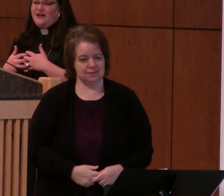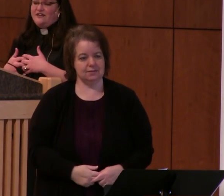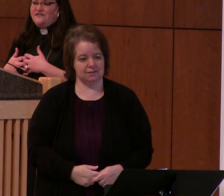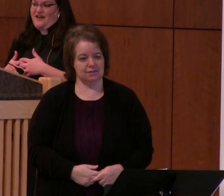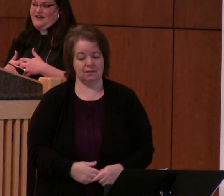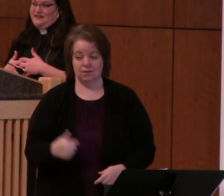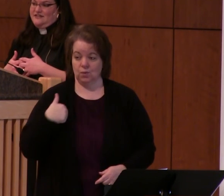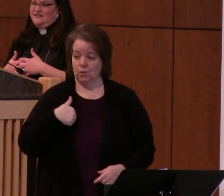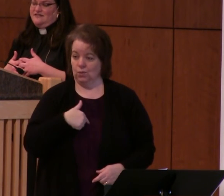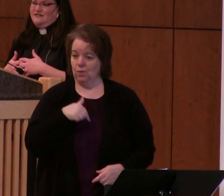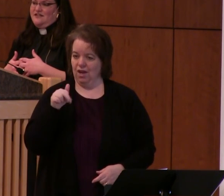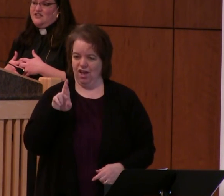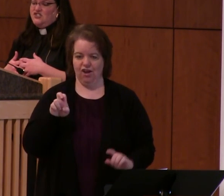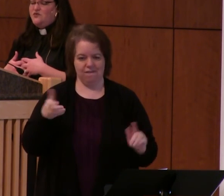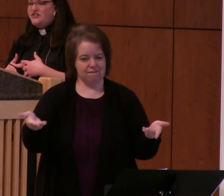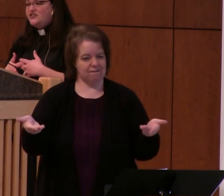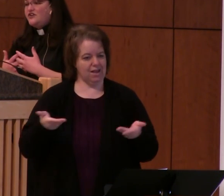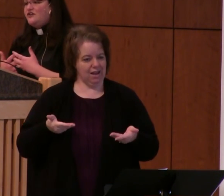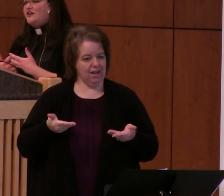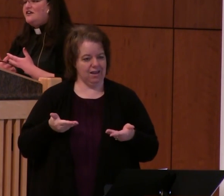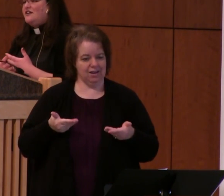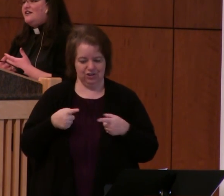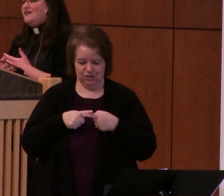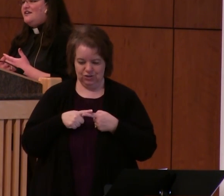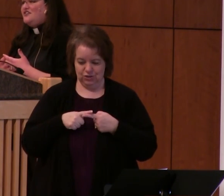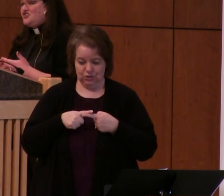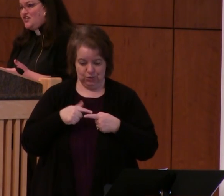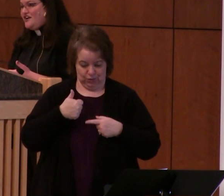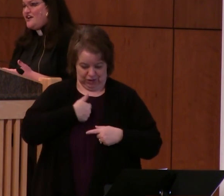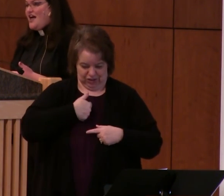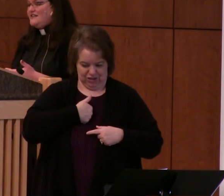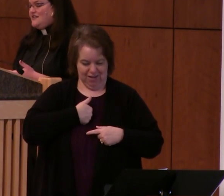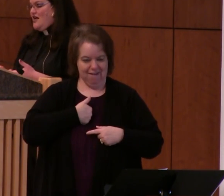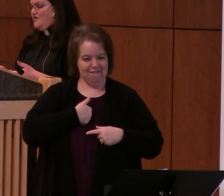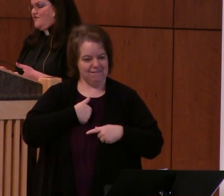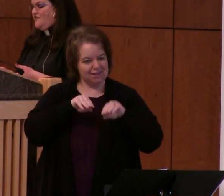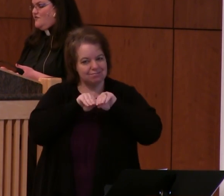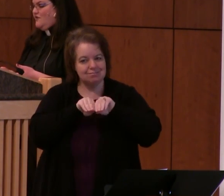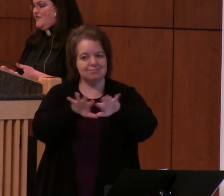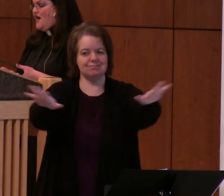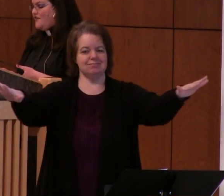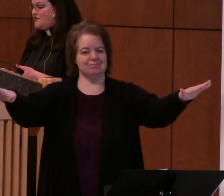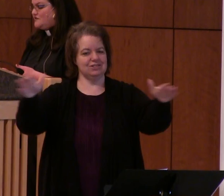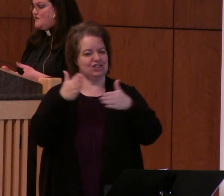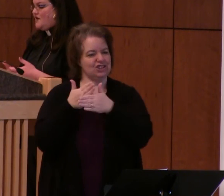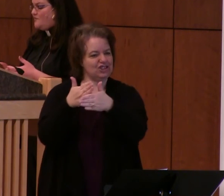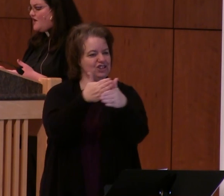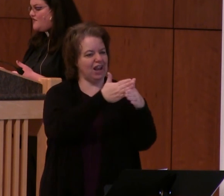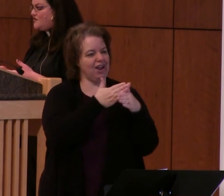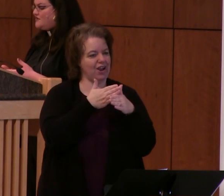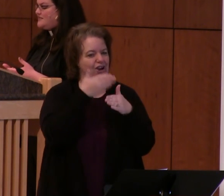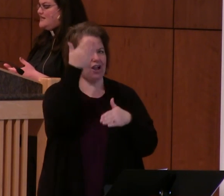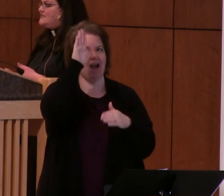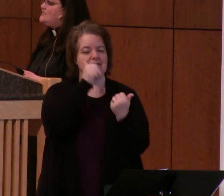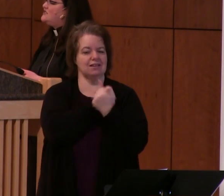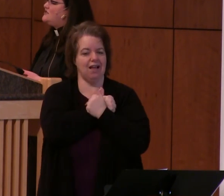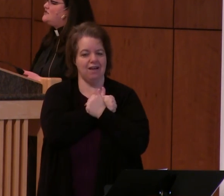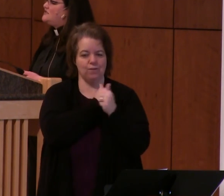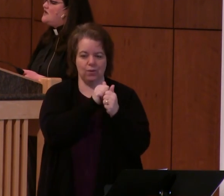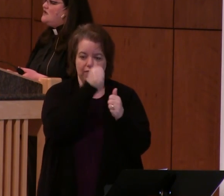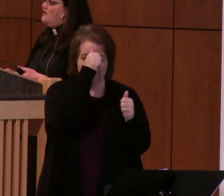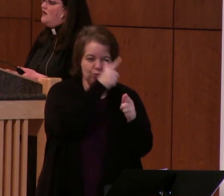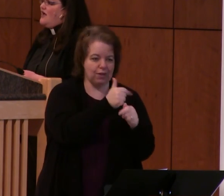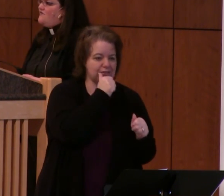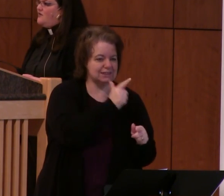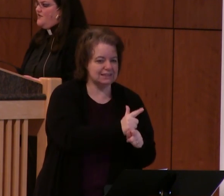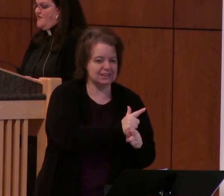And we are invited to in turn share God's love with others, with our brothers and